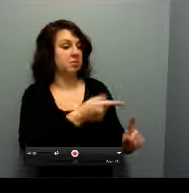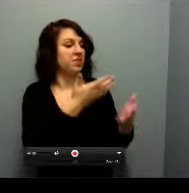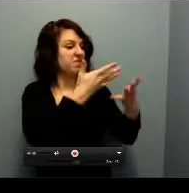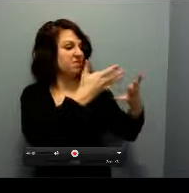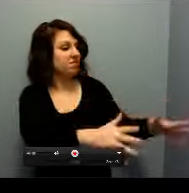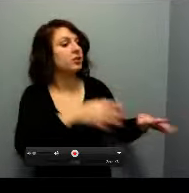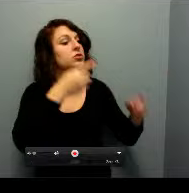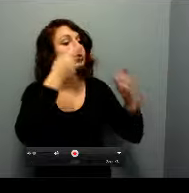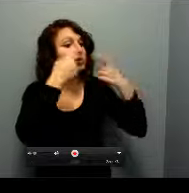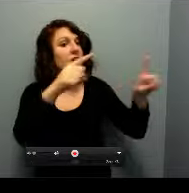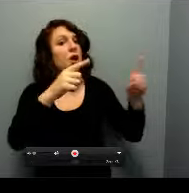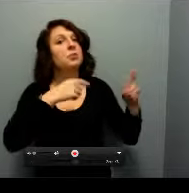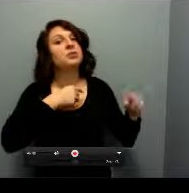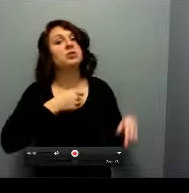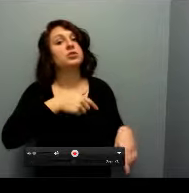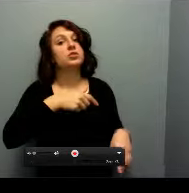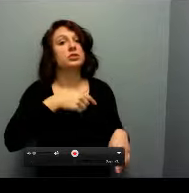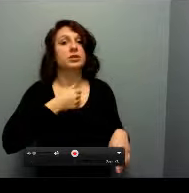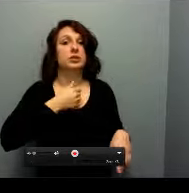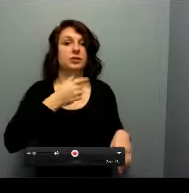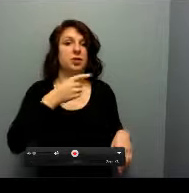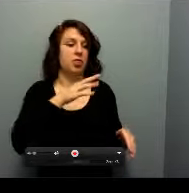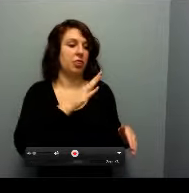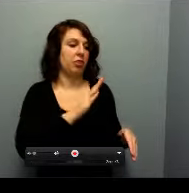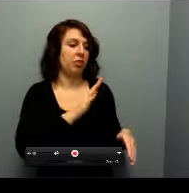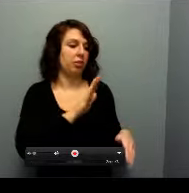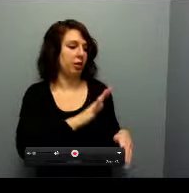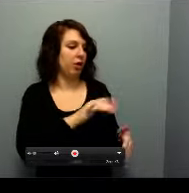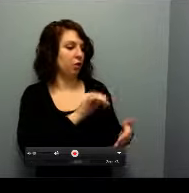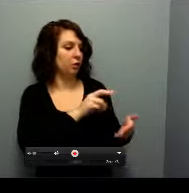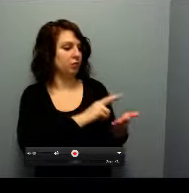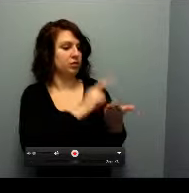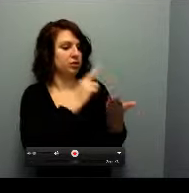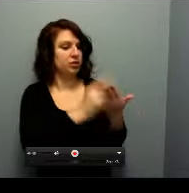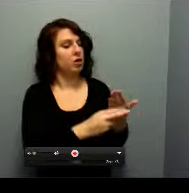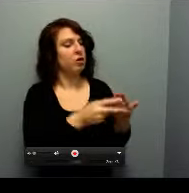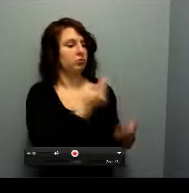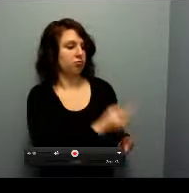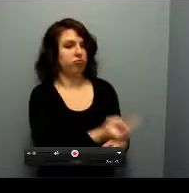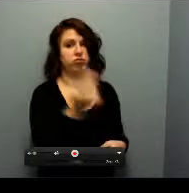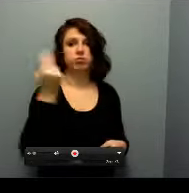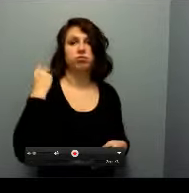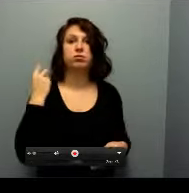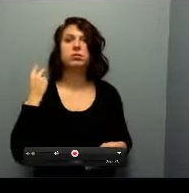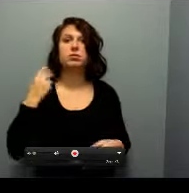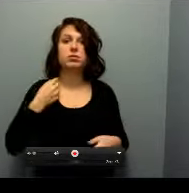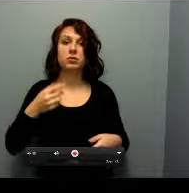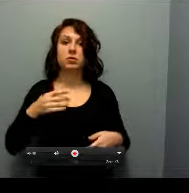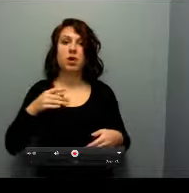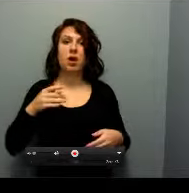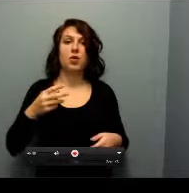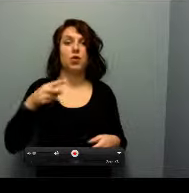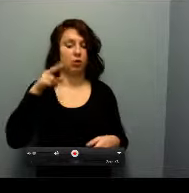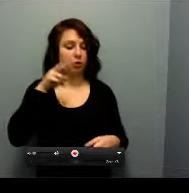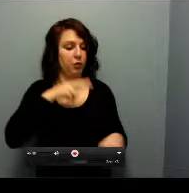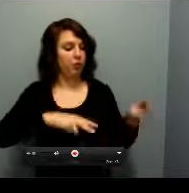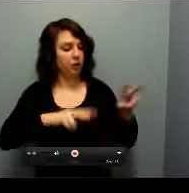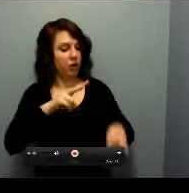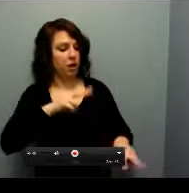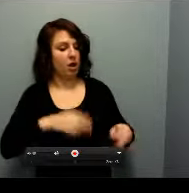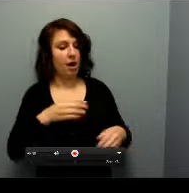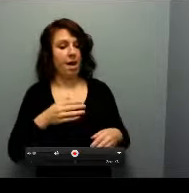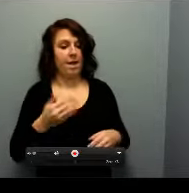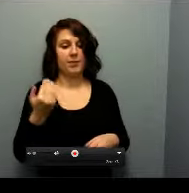the quality of their results. All of this is looking backwards, what they've done in the past year. So you're providing them